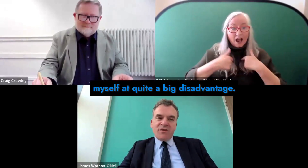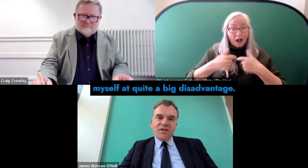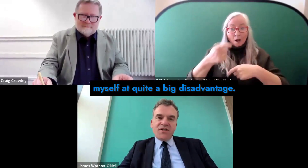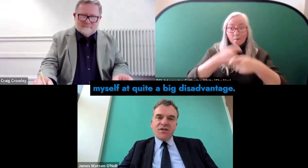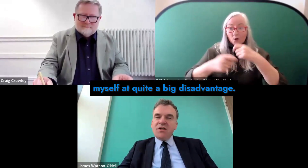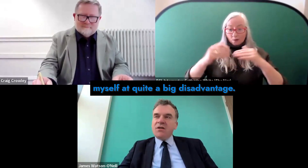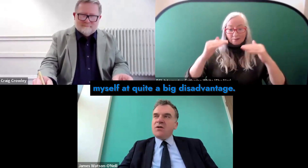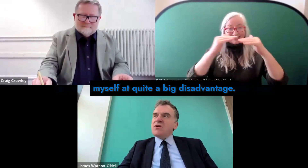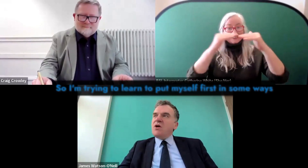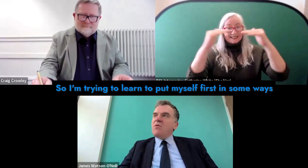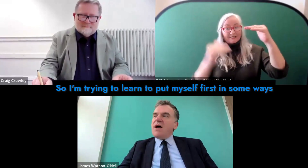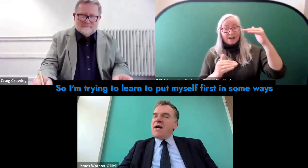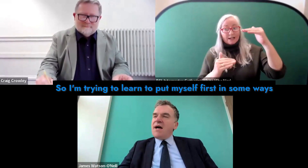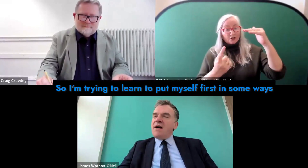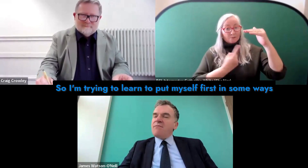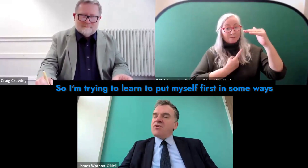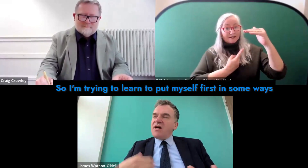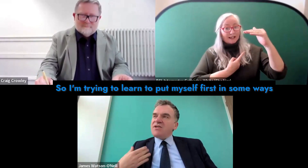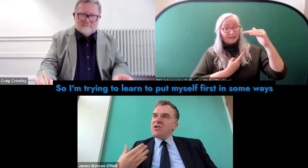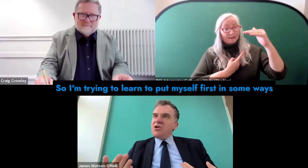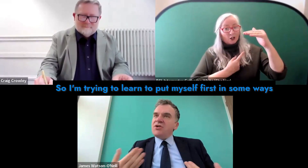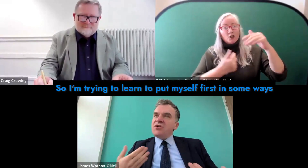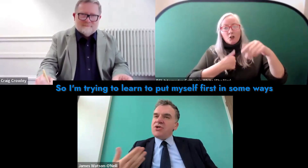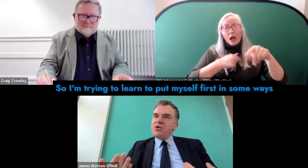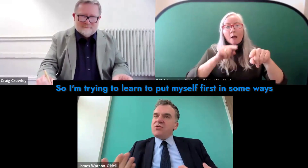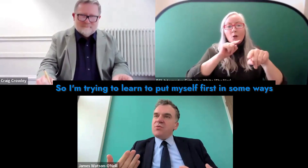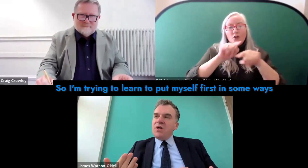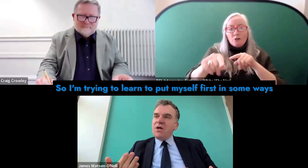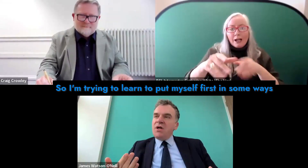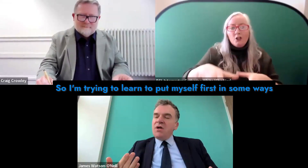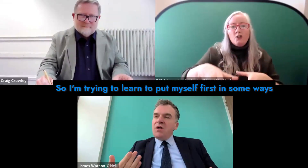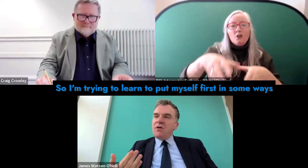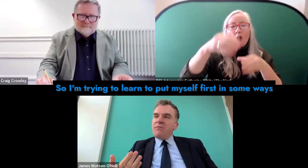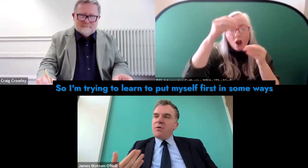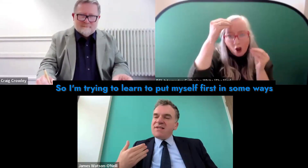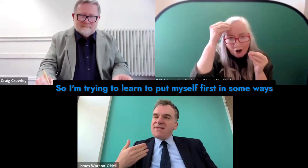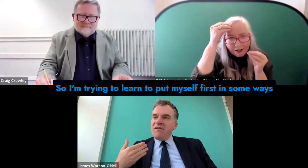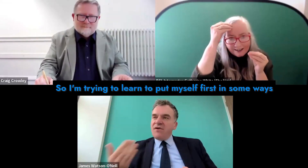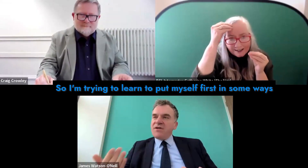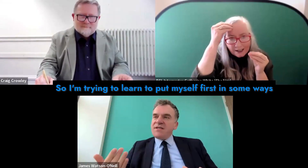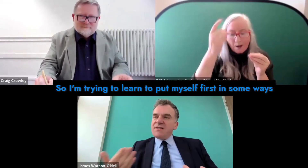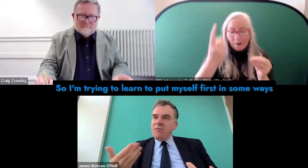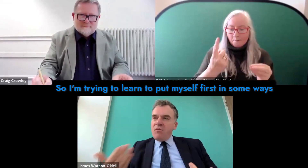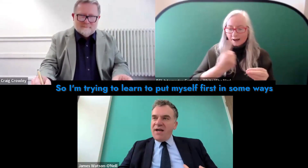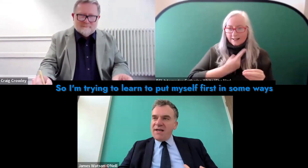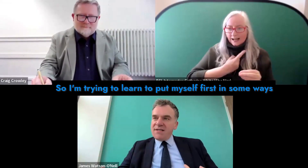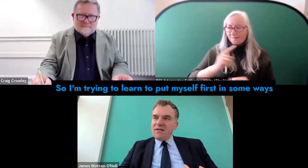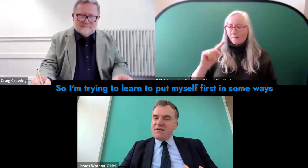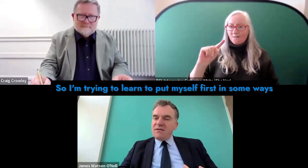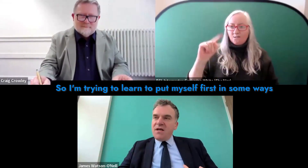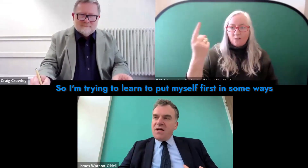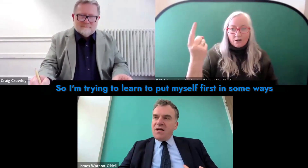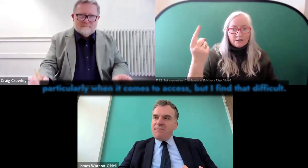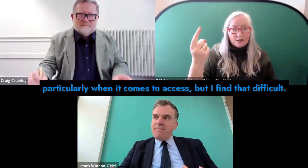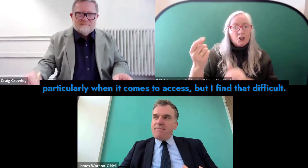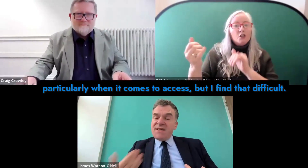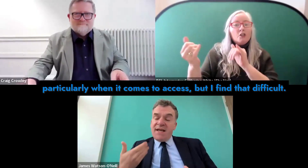at quite a big disadvantage. So I'm trying to learn to put myself first in some